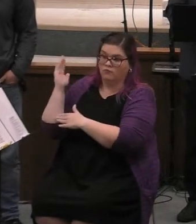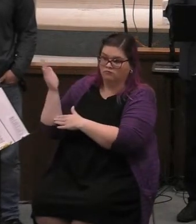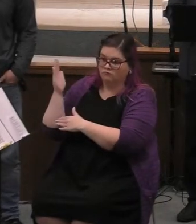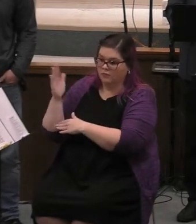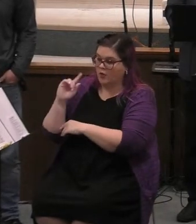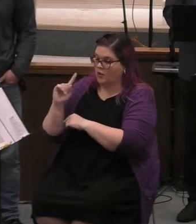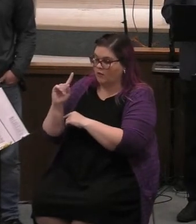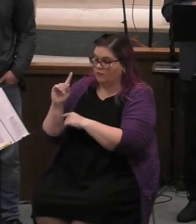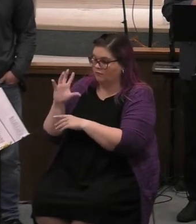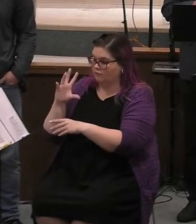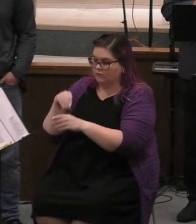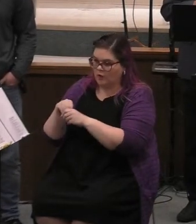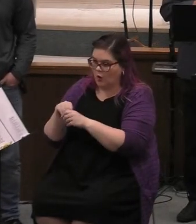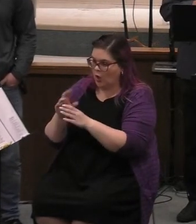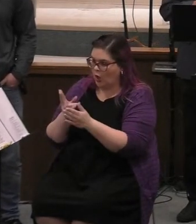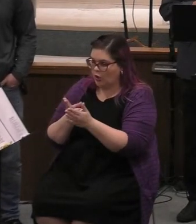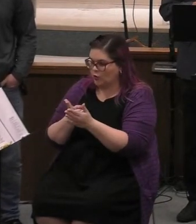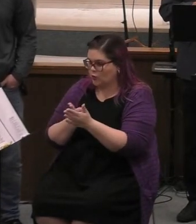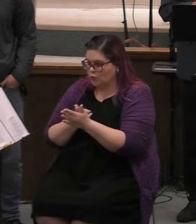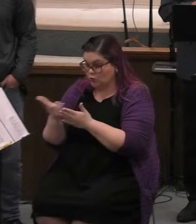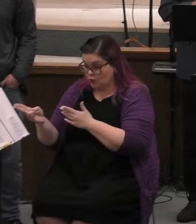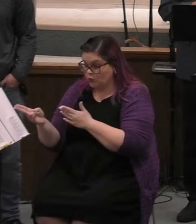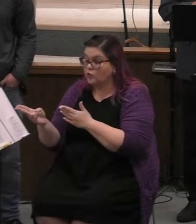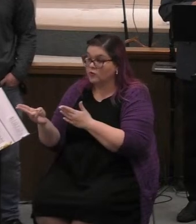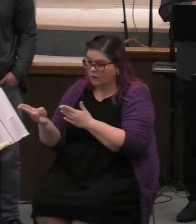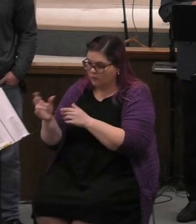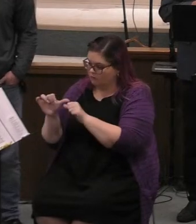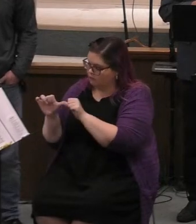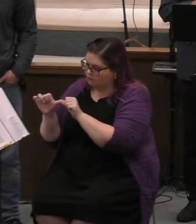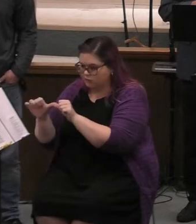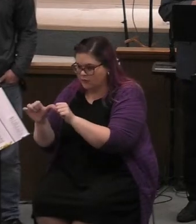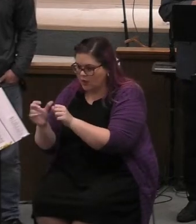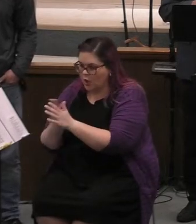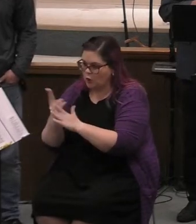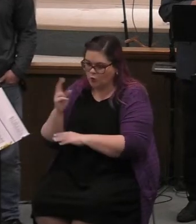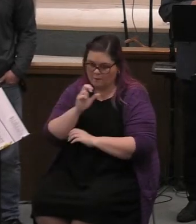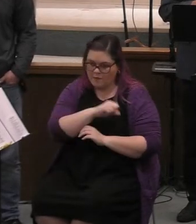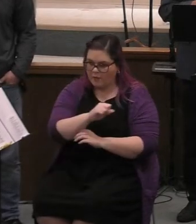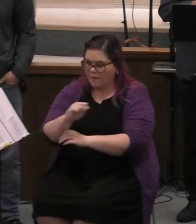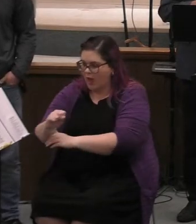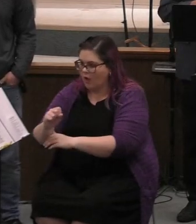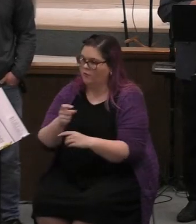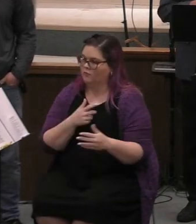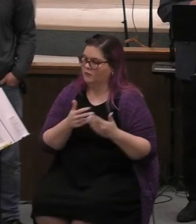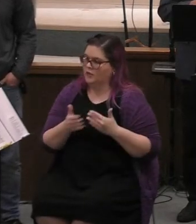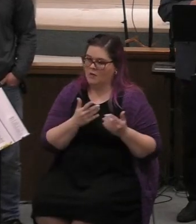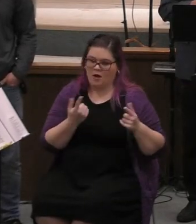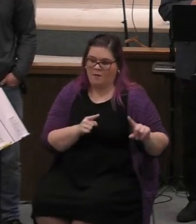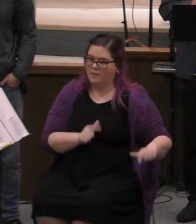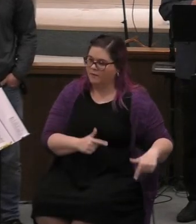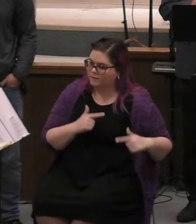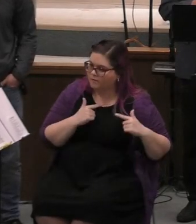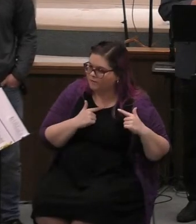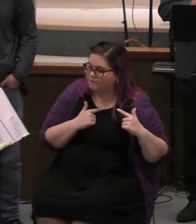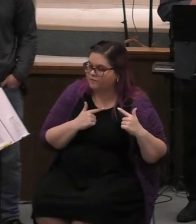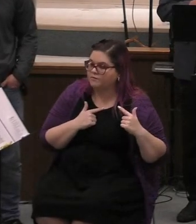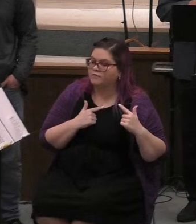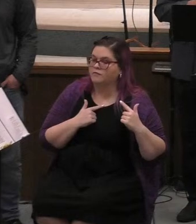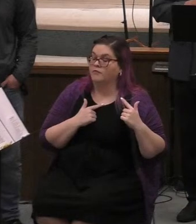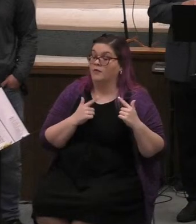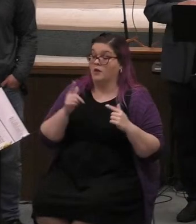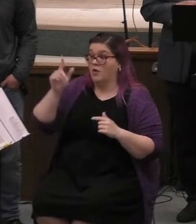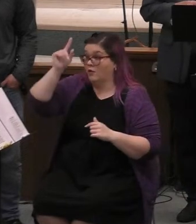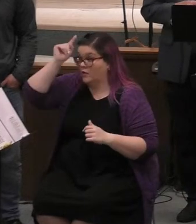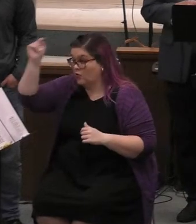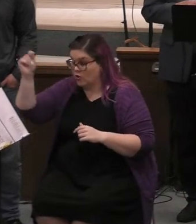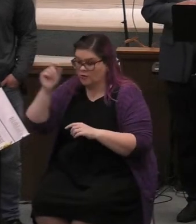had something to do with how the truth triumphs in different areas of the Christian life, or how it triumphs in